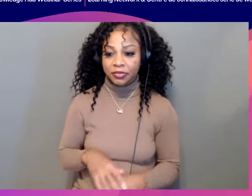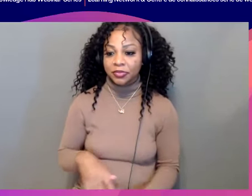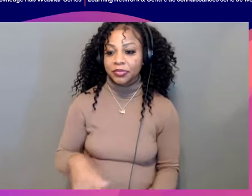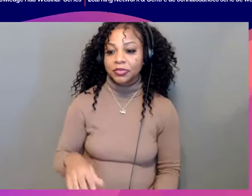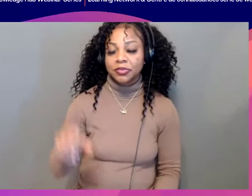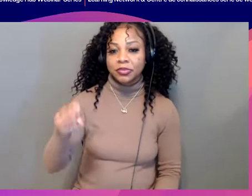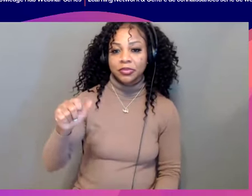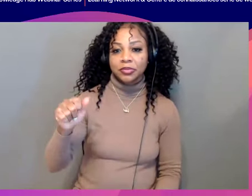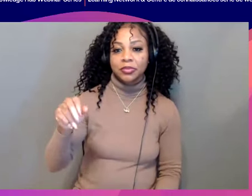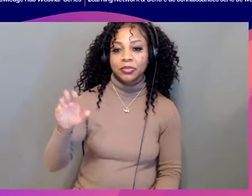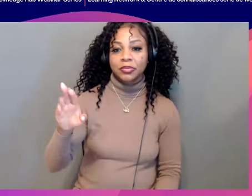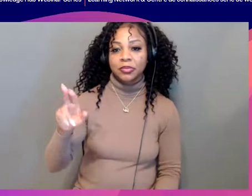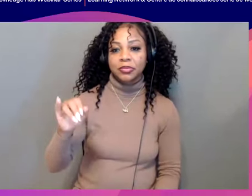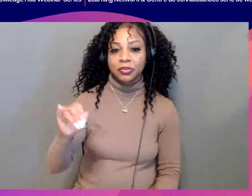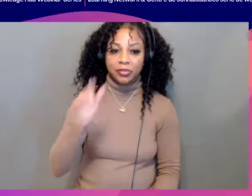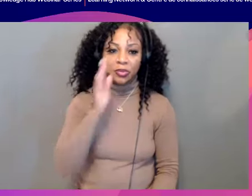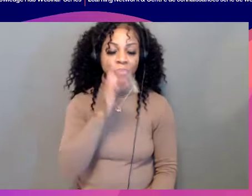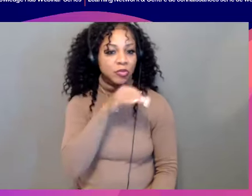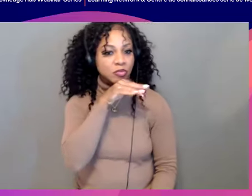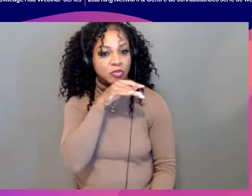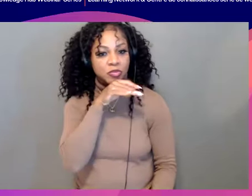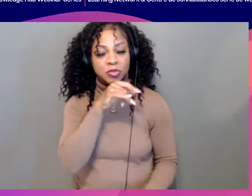will be joining me to share questions with you.